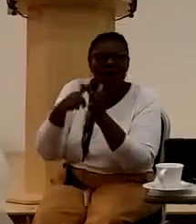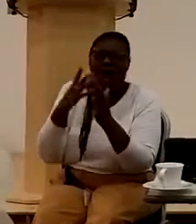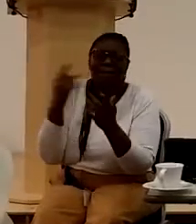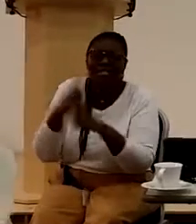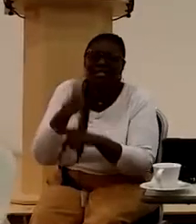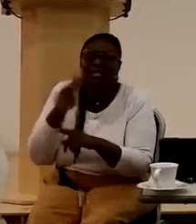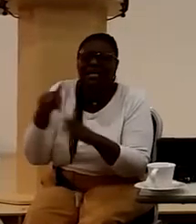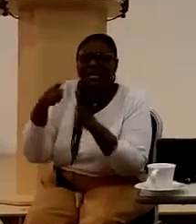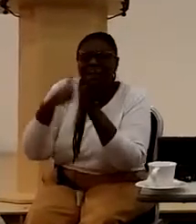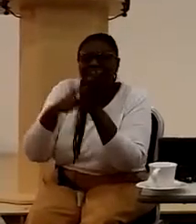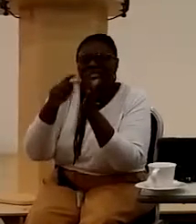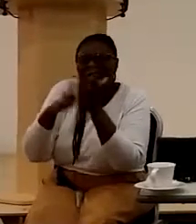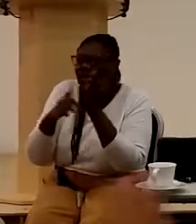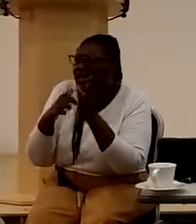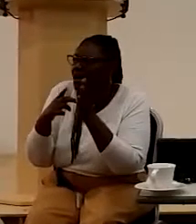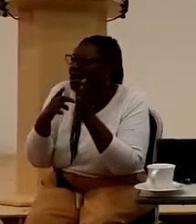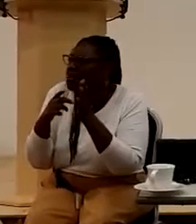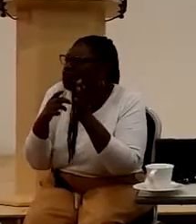way to the